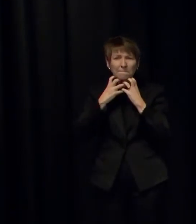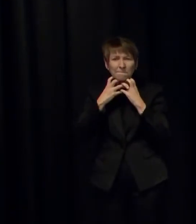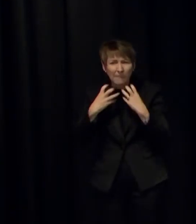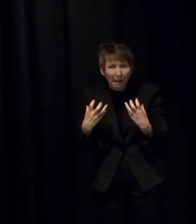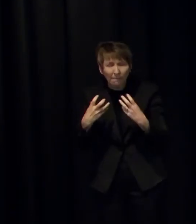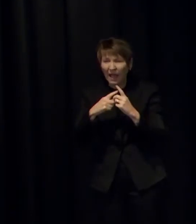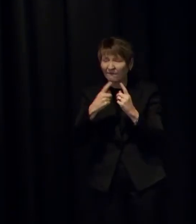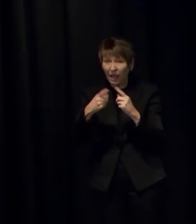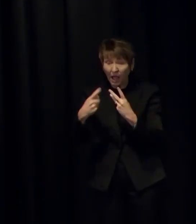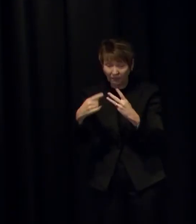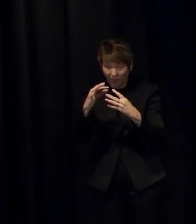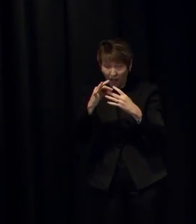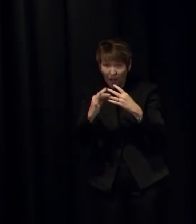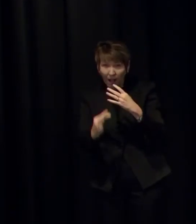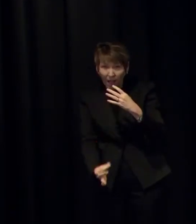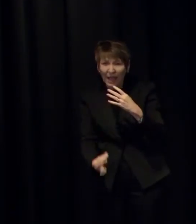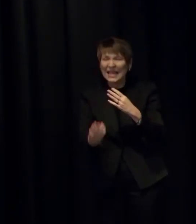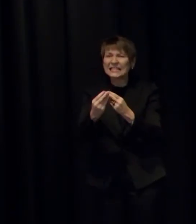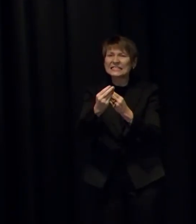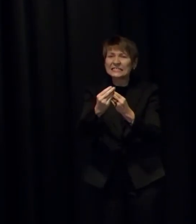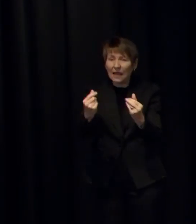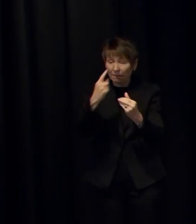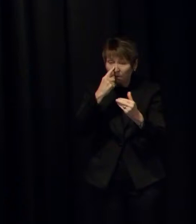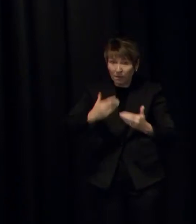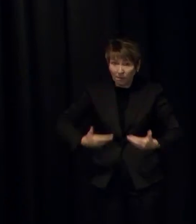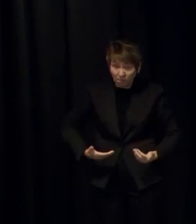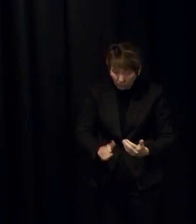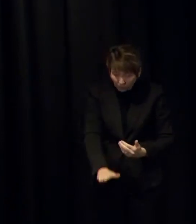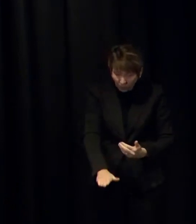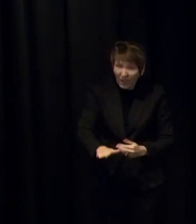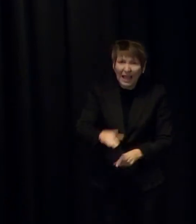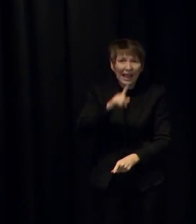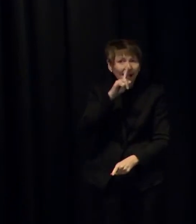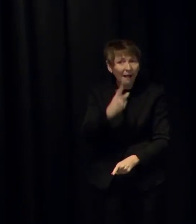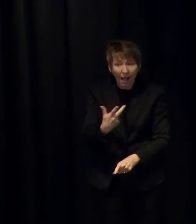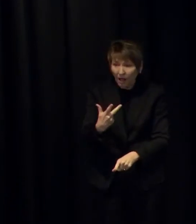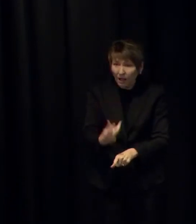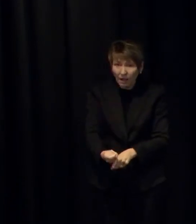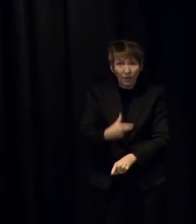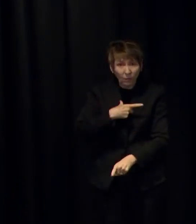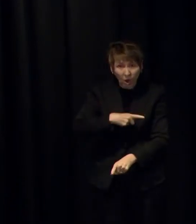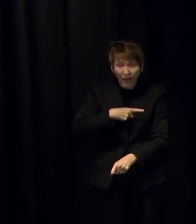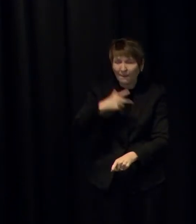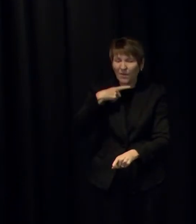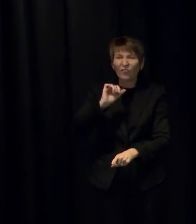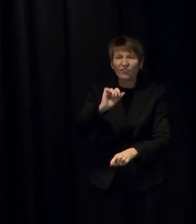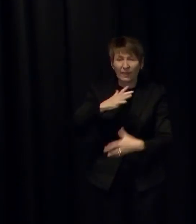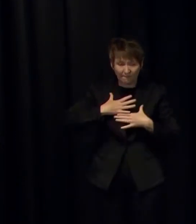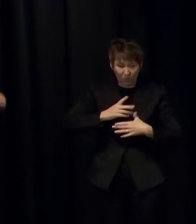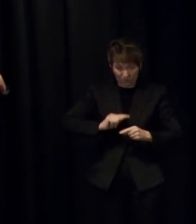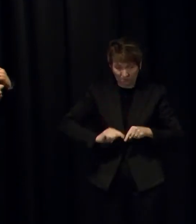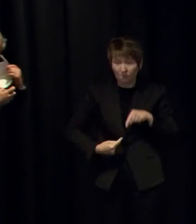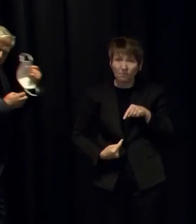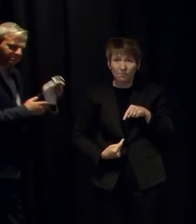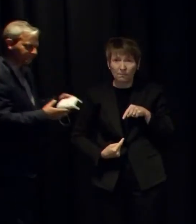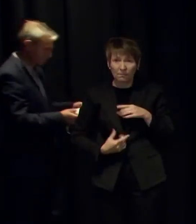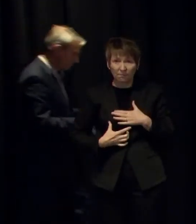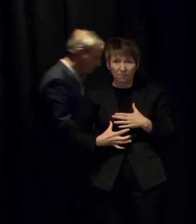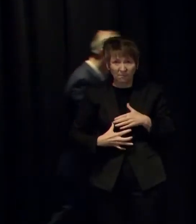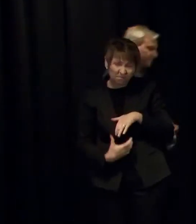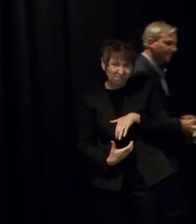Professor Sutton a bit more about You can ask him as many questions as you like. No more for me? Very good. Thank you very